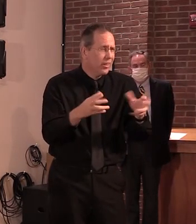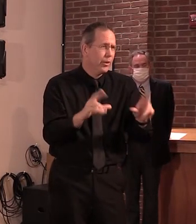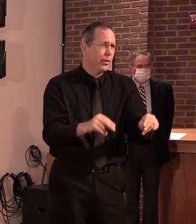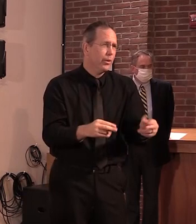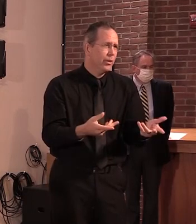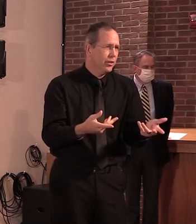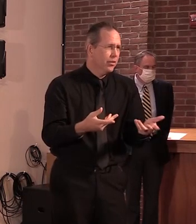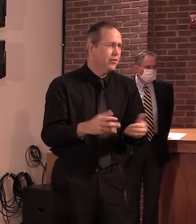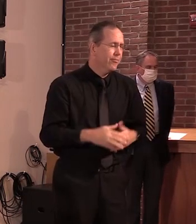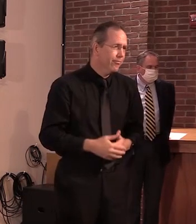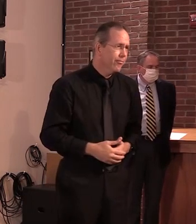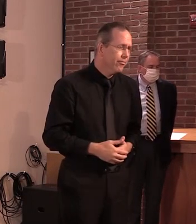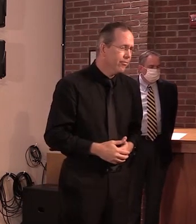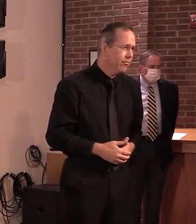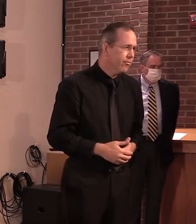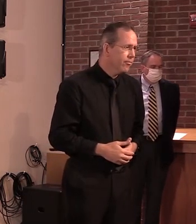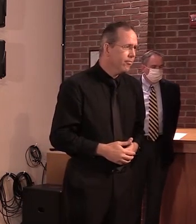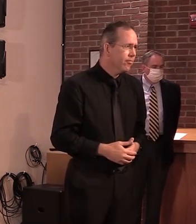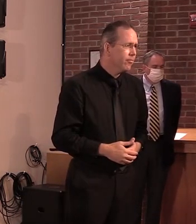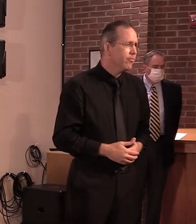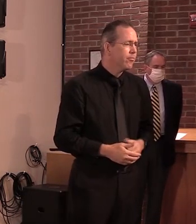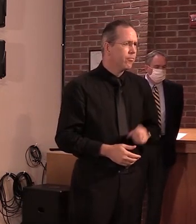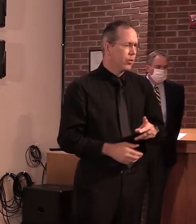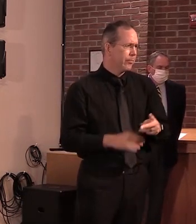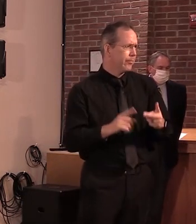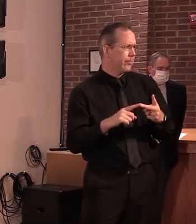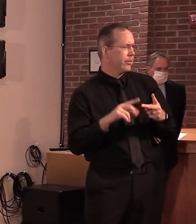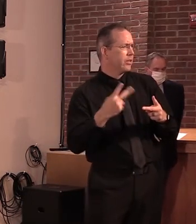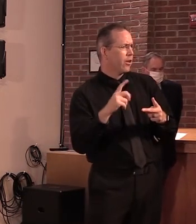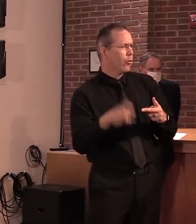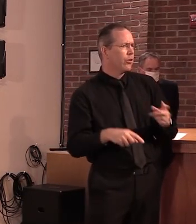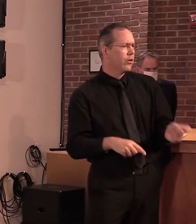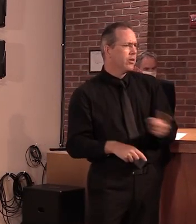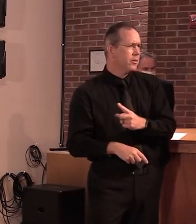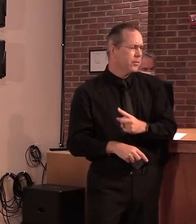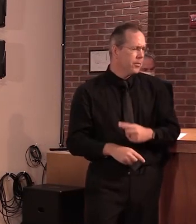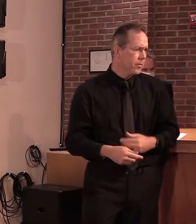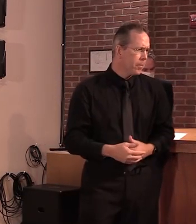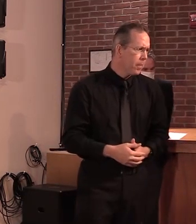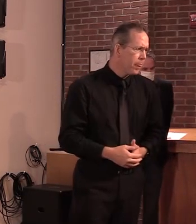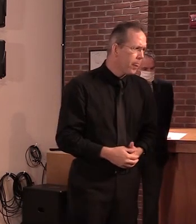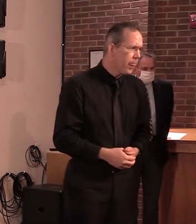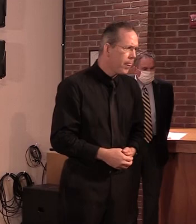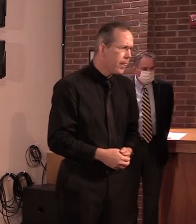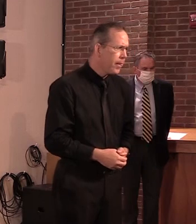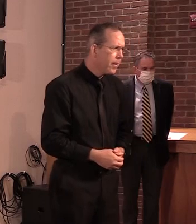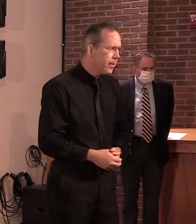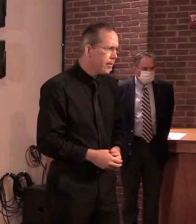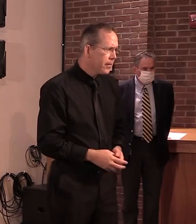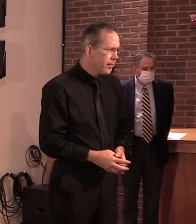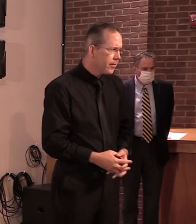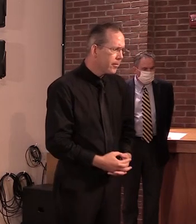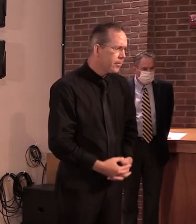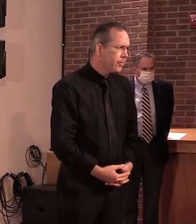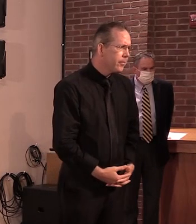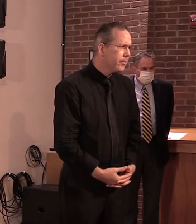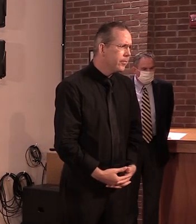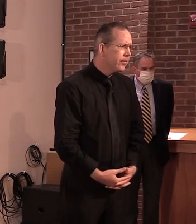Okay. And the second part of my question is, does your administration know how many confirmed lab